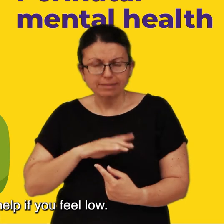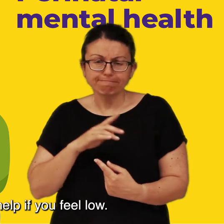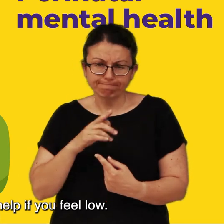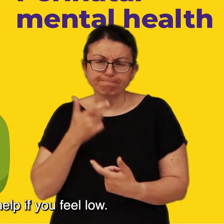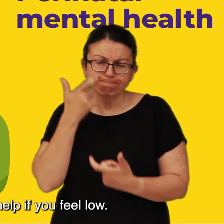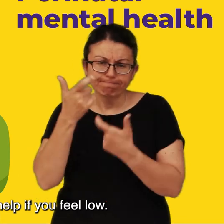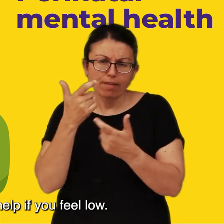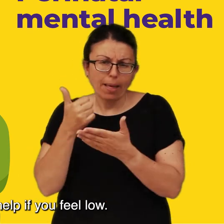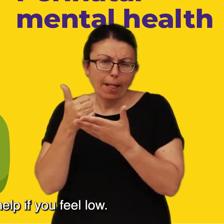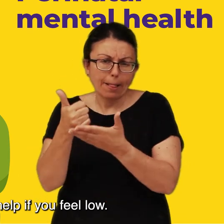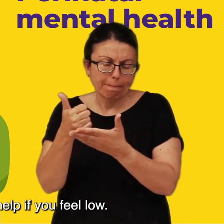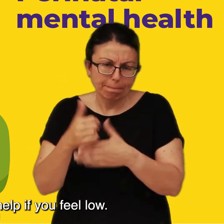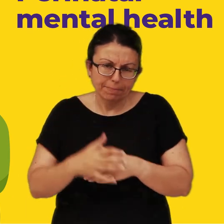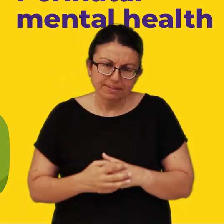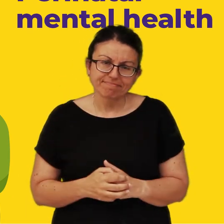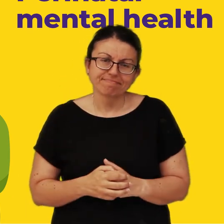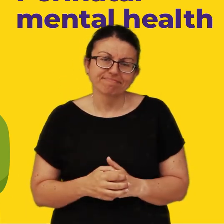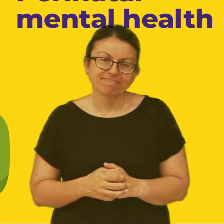you feel low.